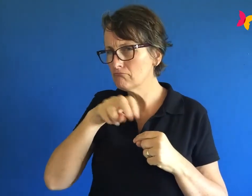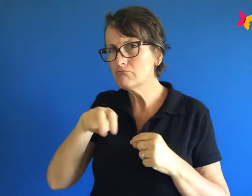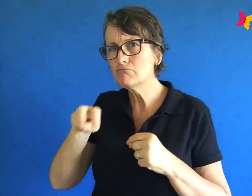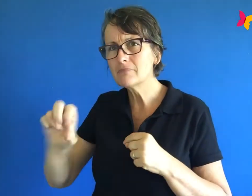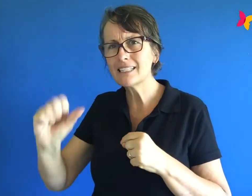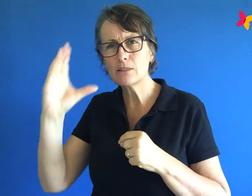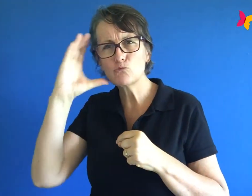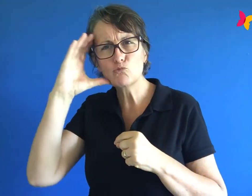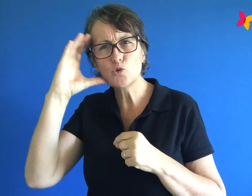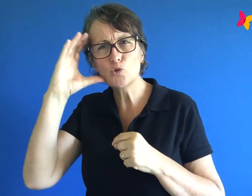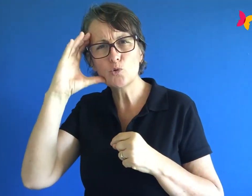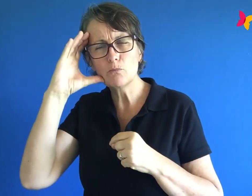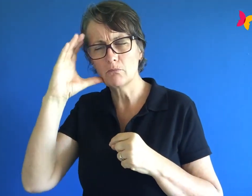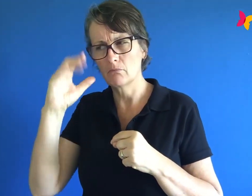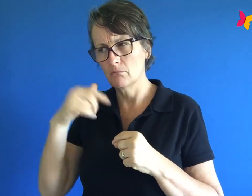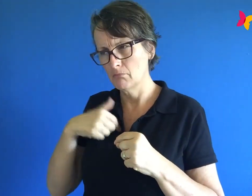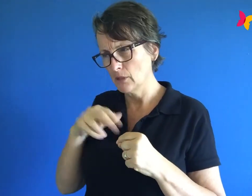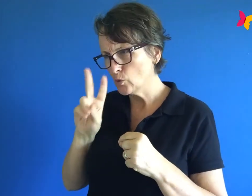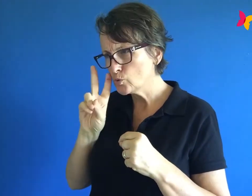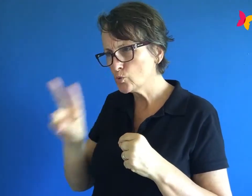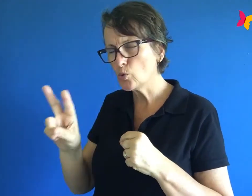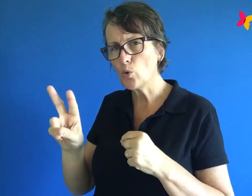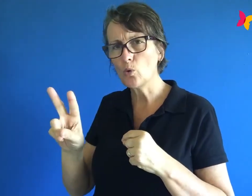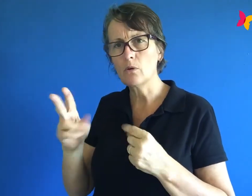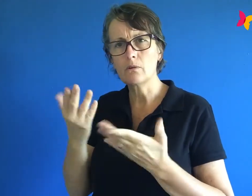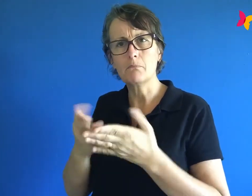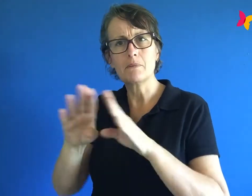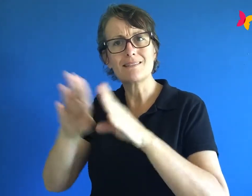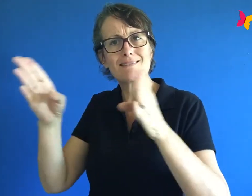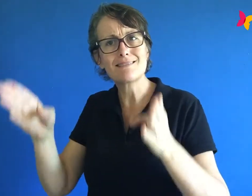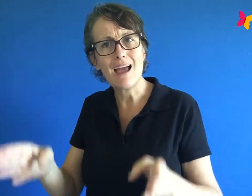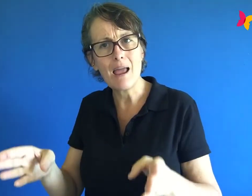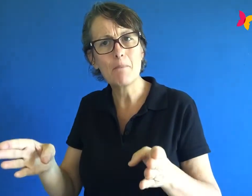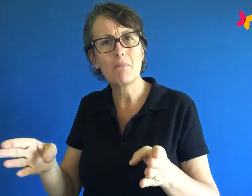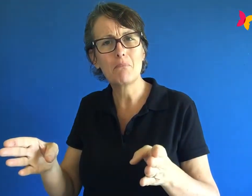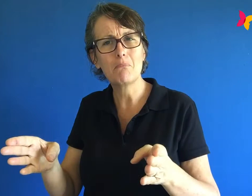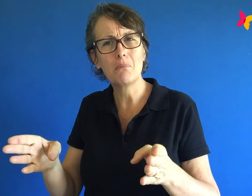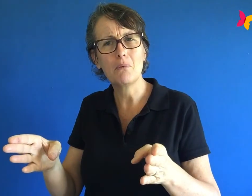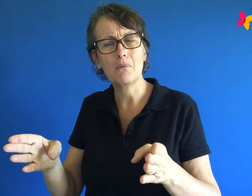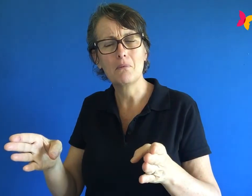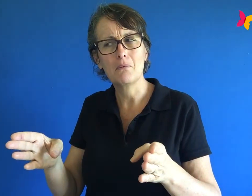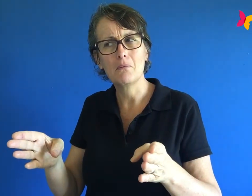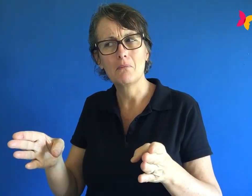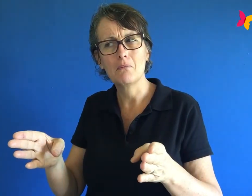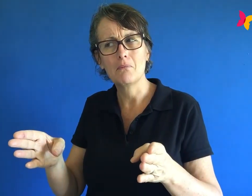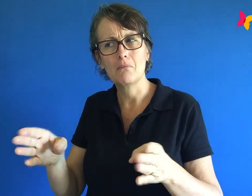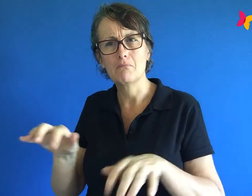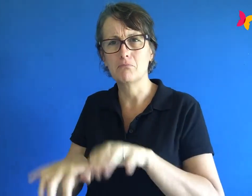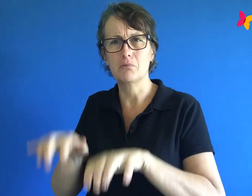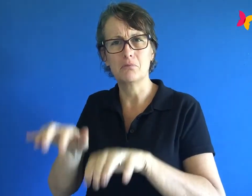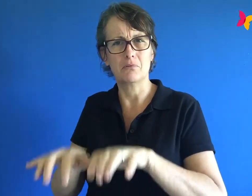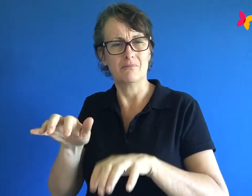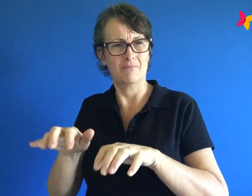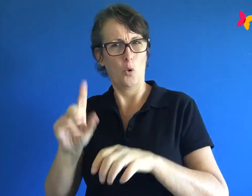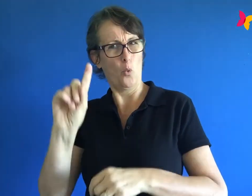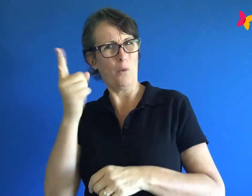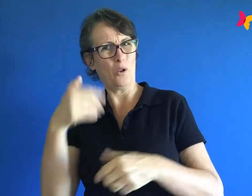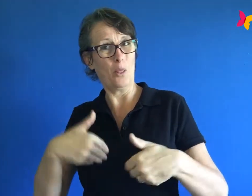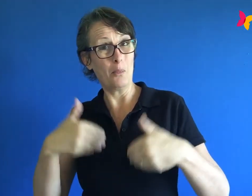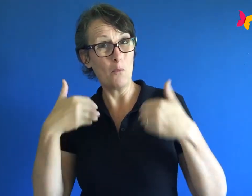saw him sitting at his desk, which was an odd place to be at that time of night.